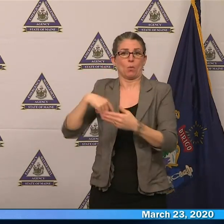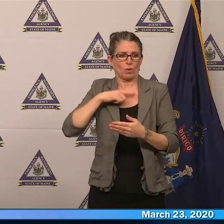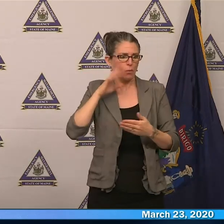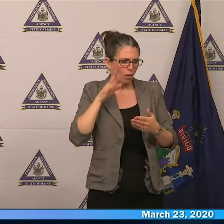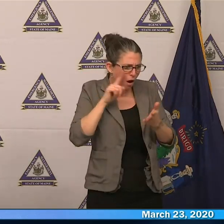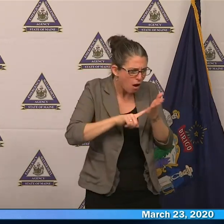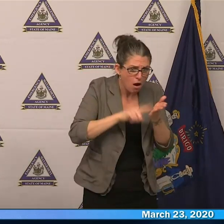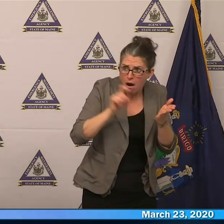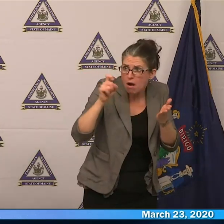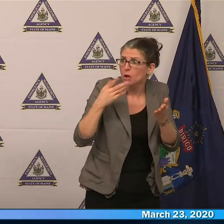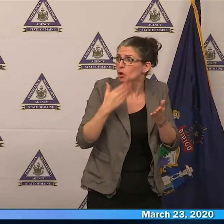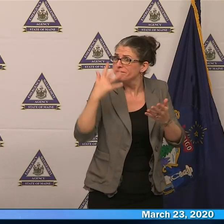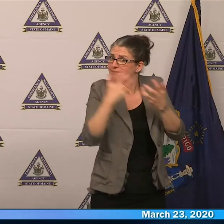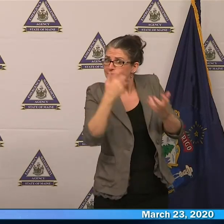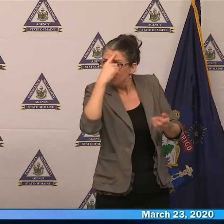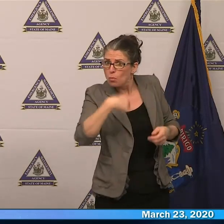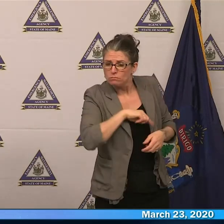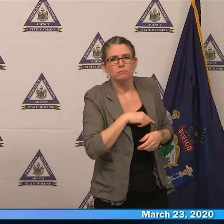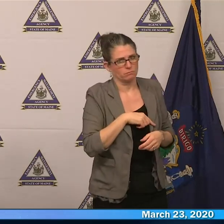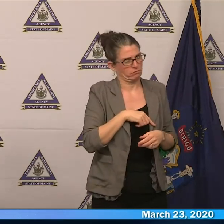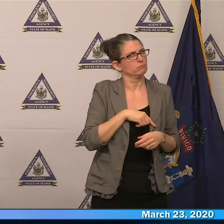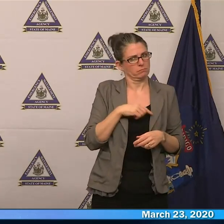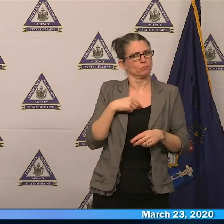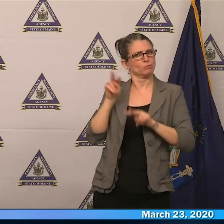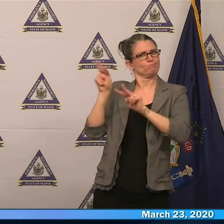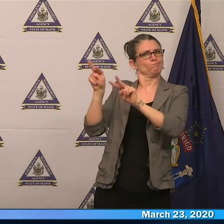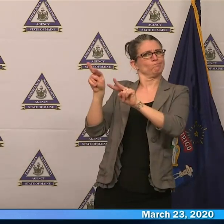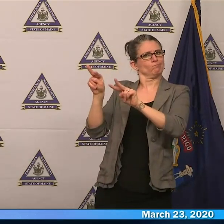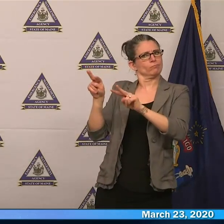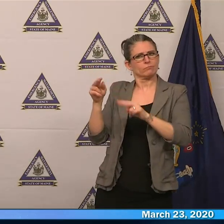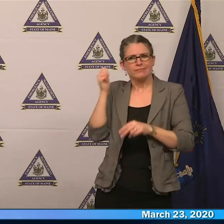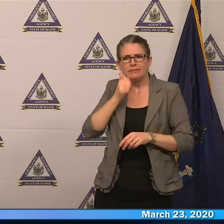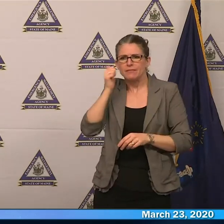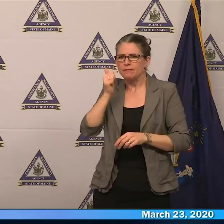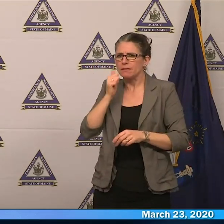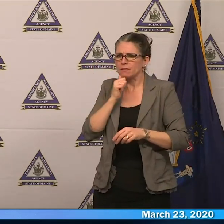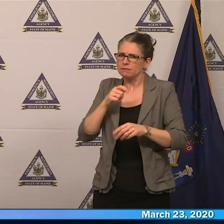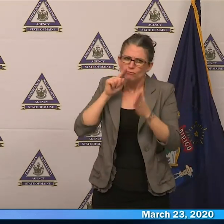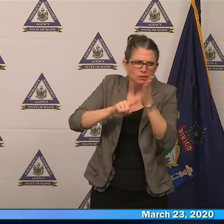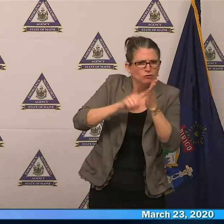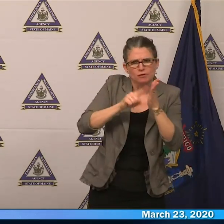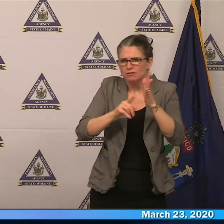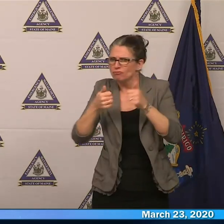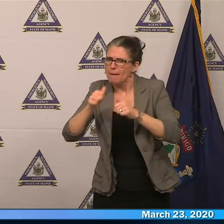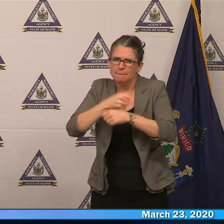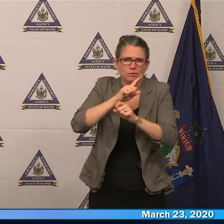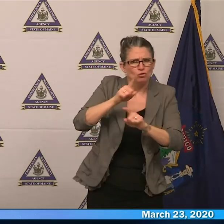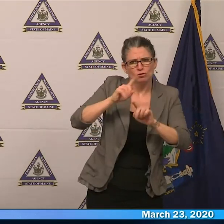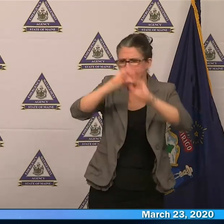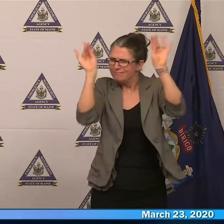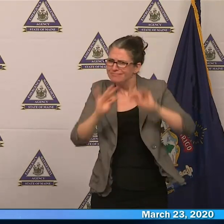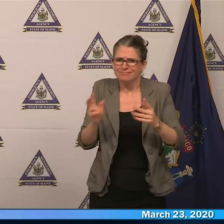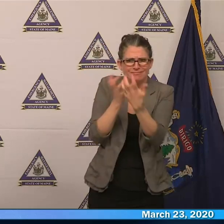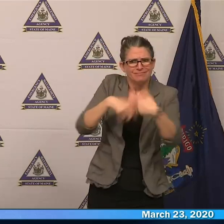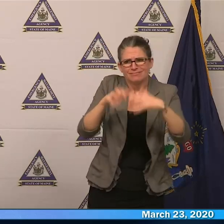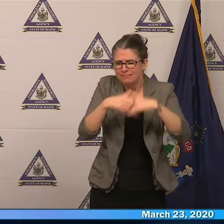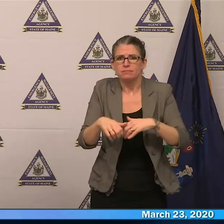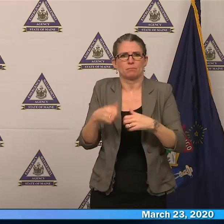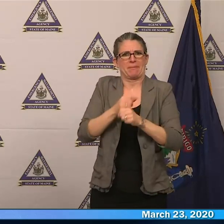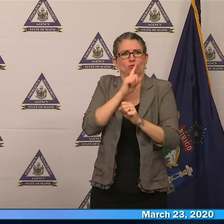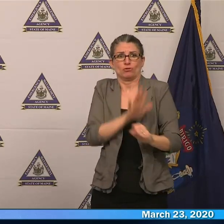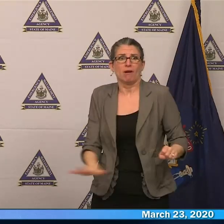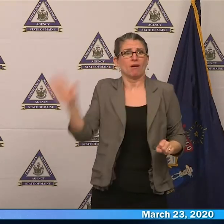on their capacity overall to try to relieve this and speed up the testing. But I fully